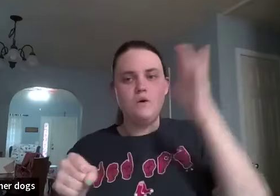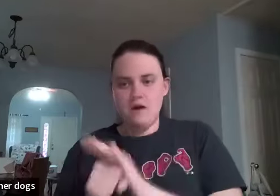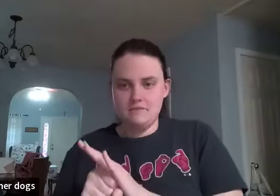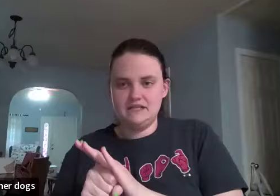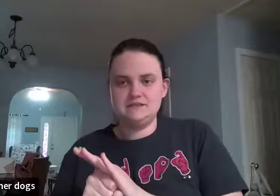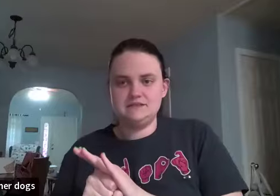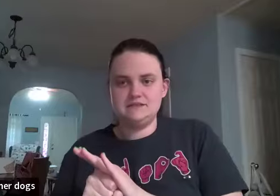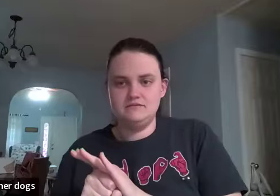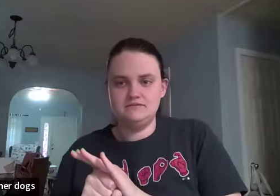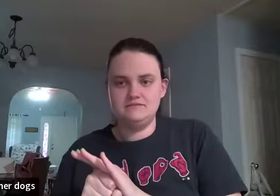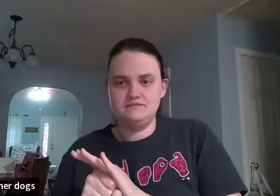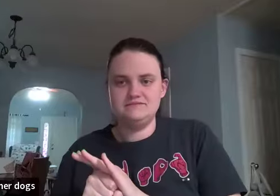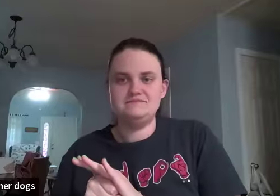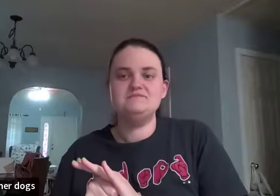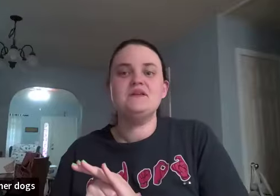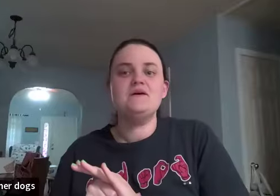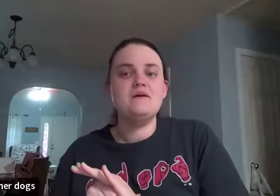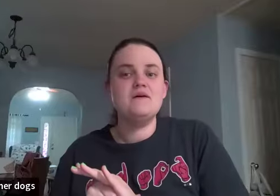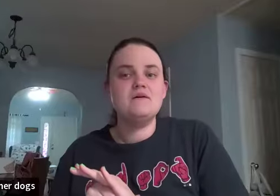blow up, explode.